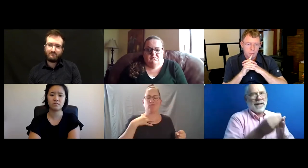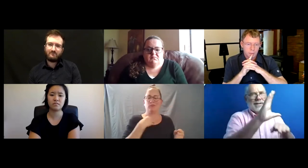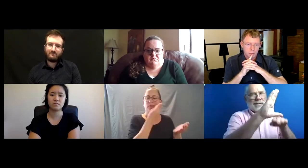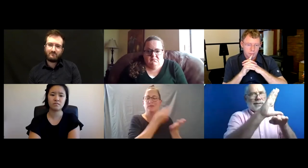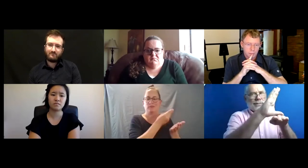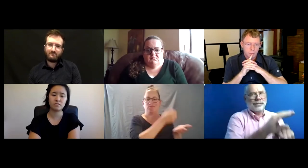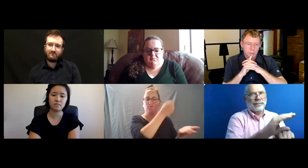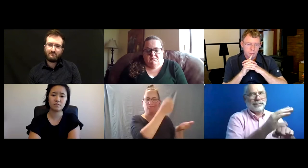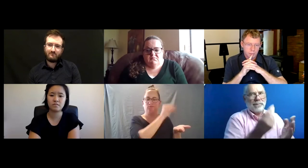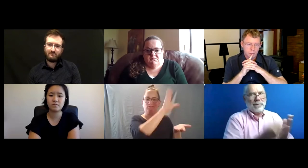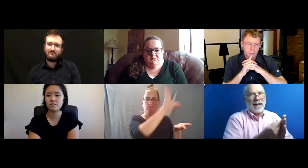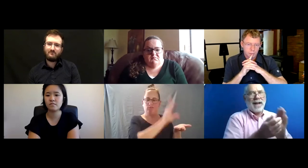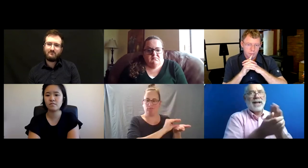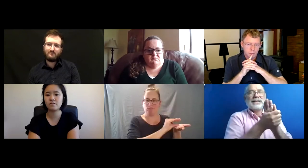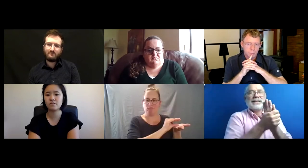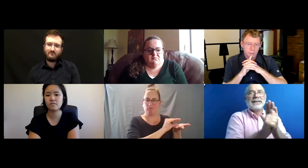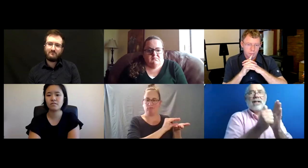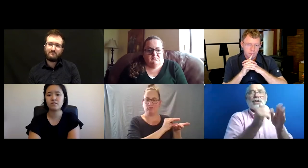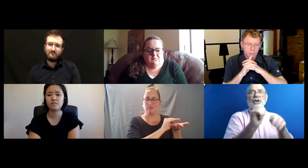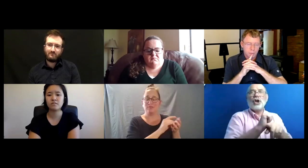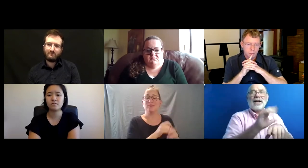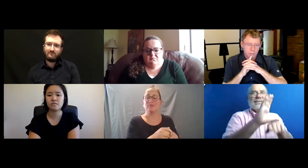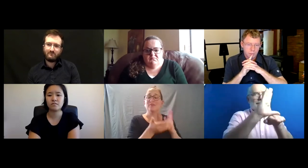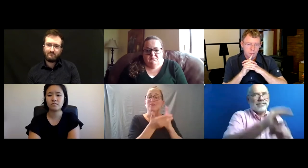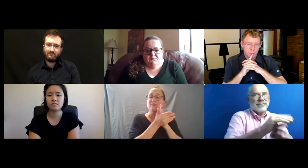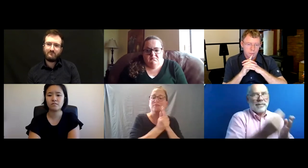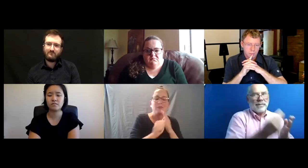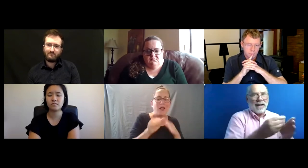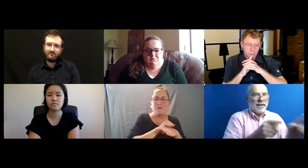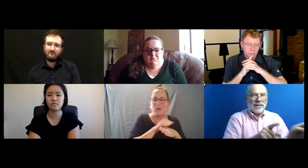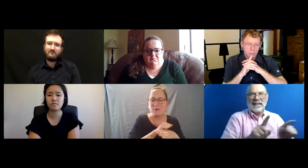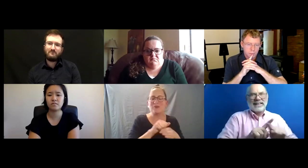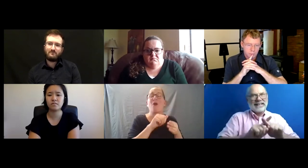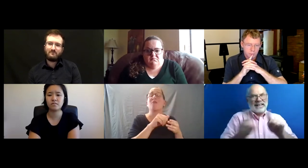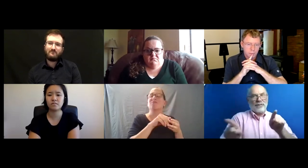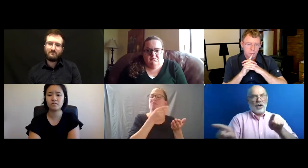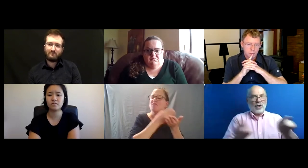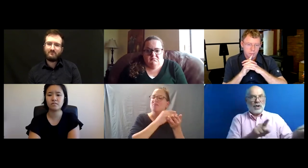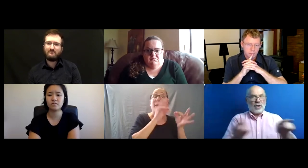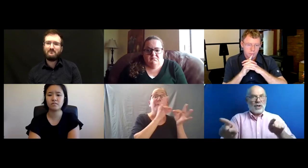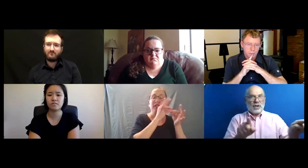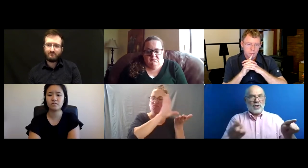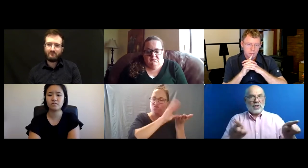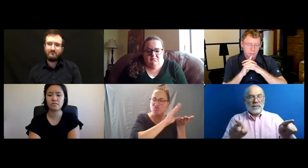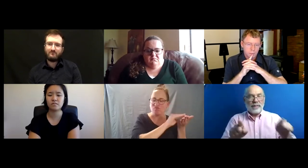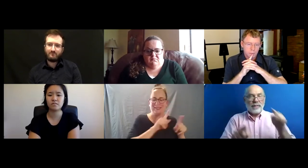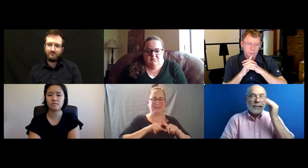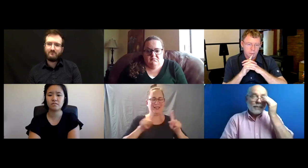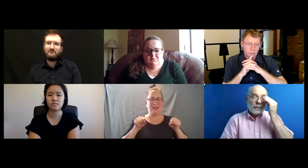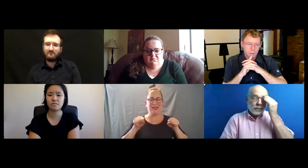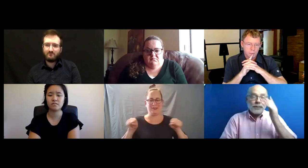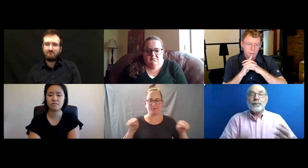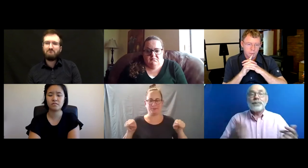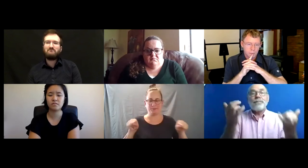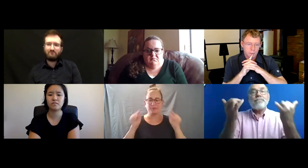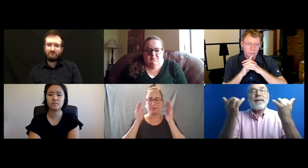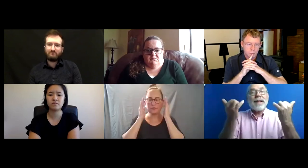It's a much lower monthly amount and a much lower amount for income supports as well as skills